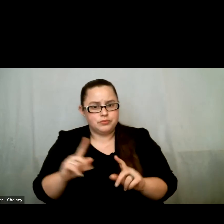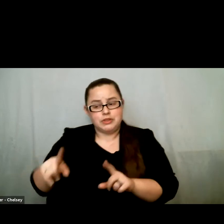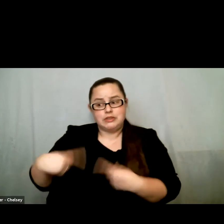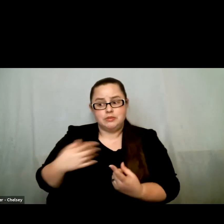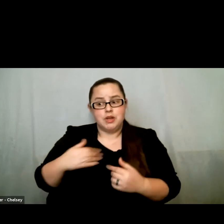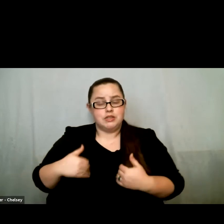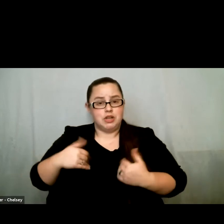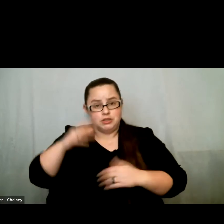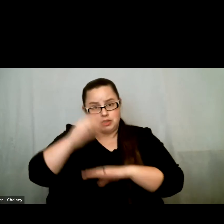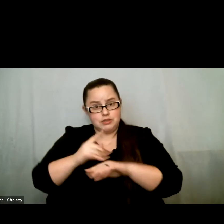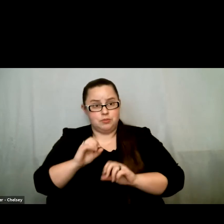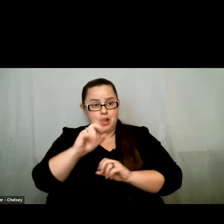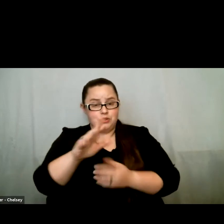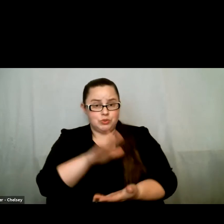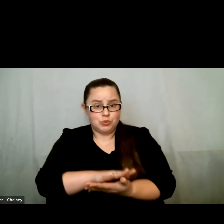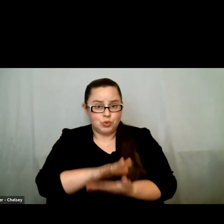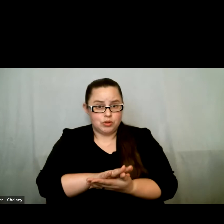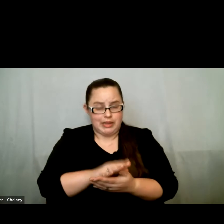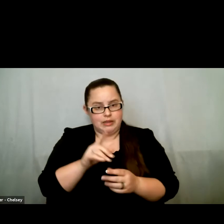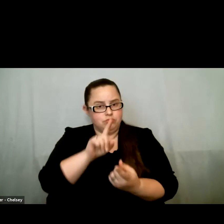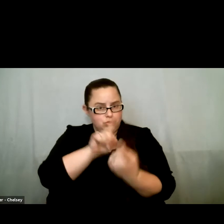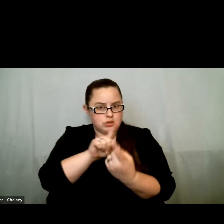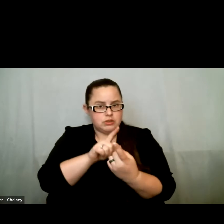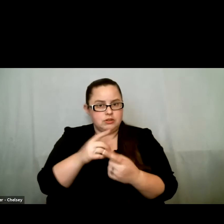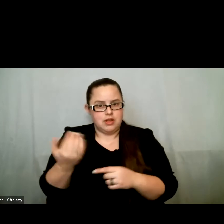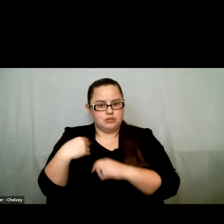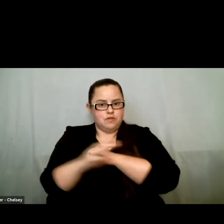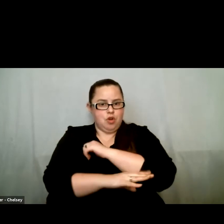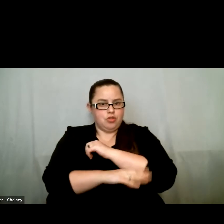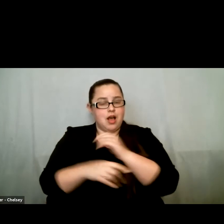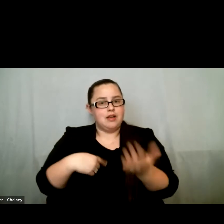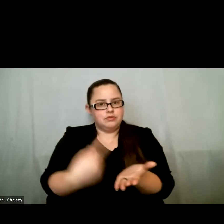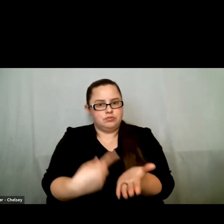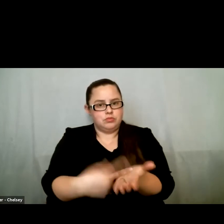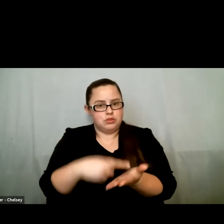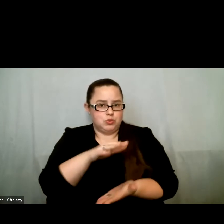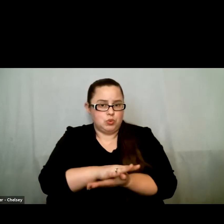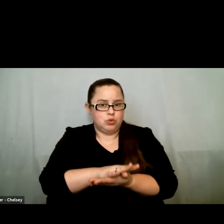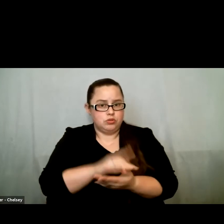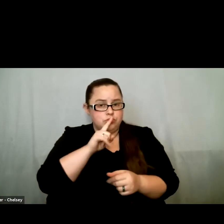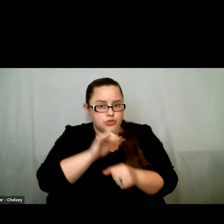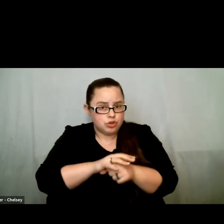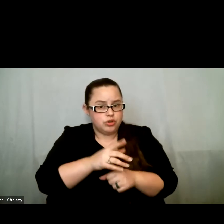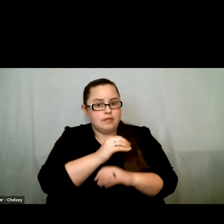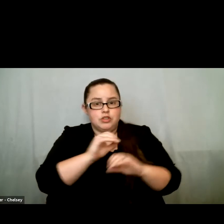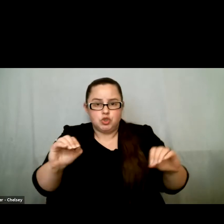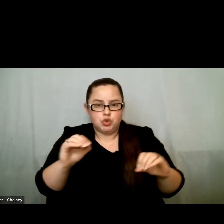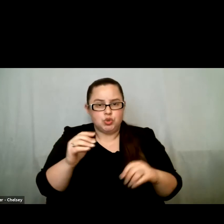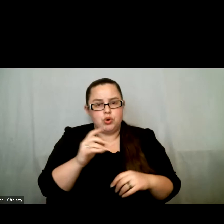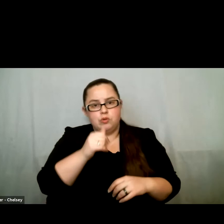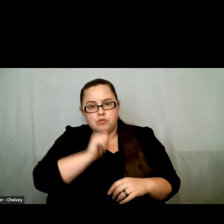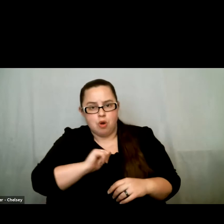school in person last fall, I have talked to my children's school to make sure they have a zero tolerance policy for racism or any type